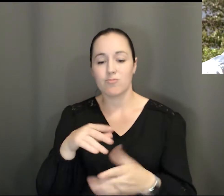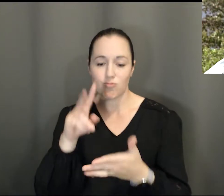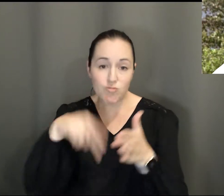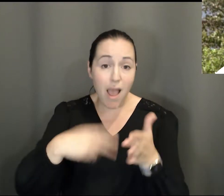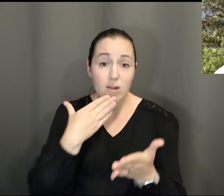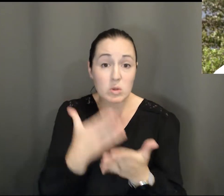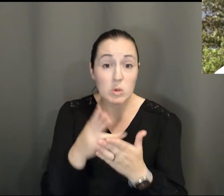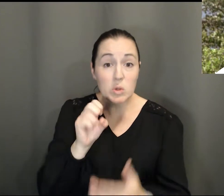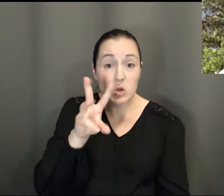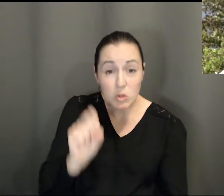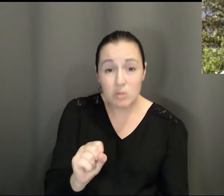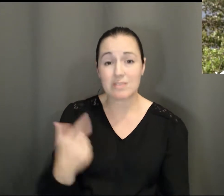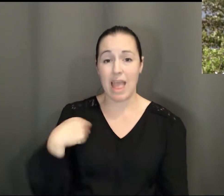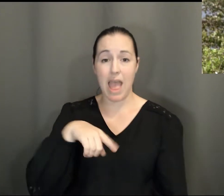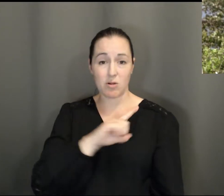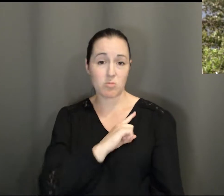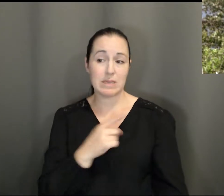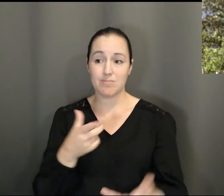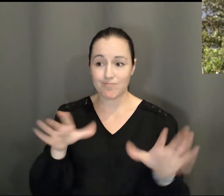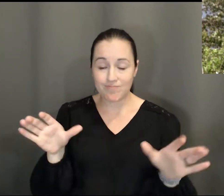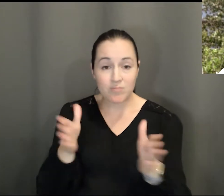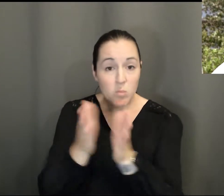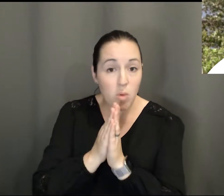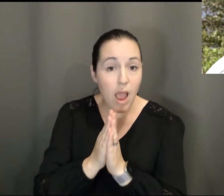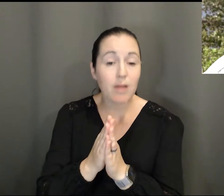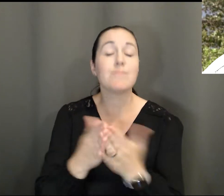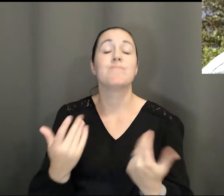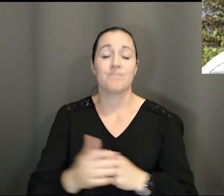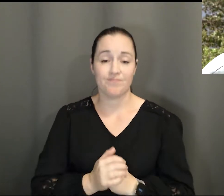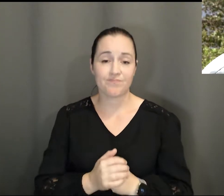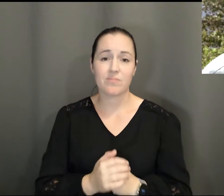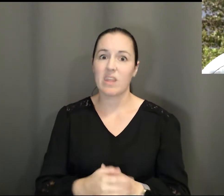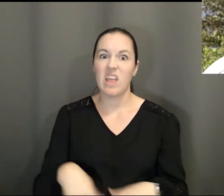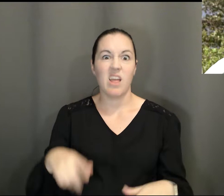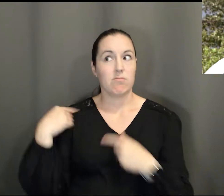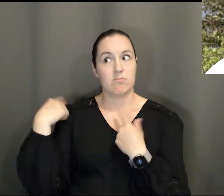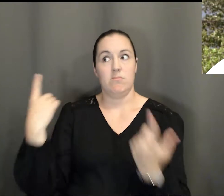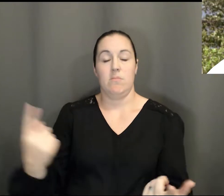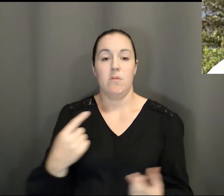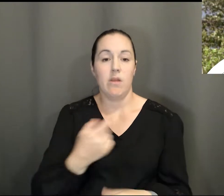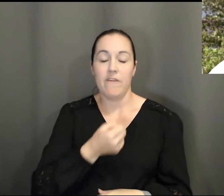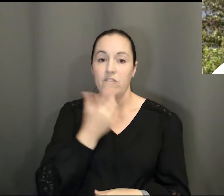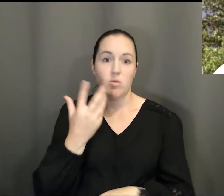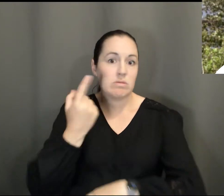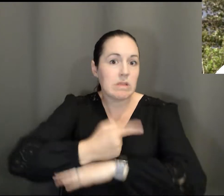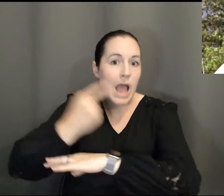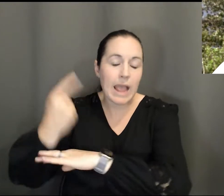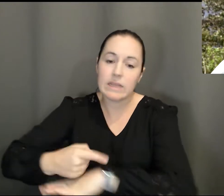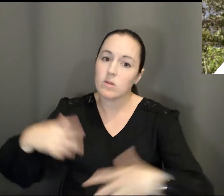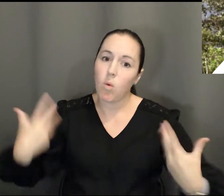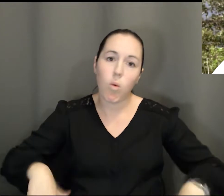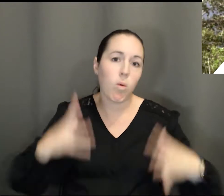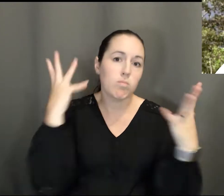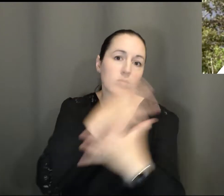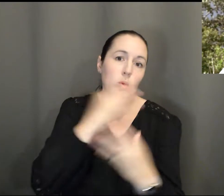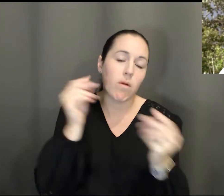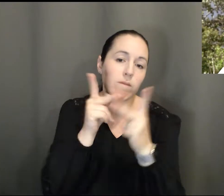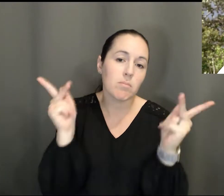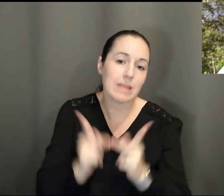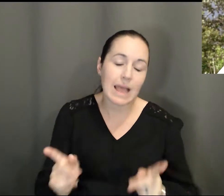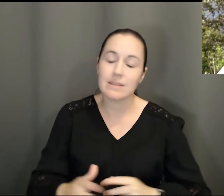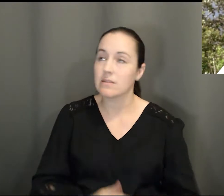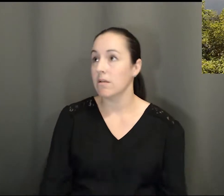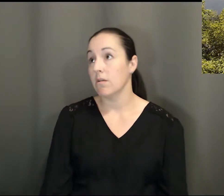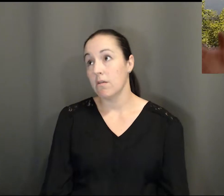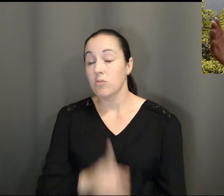immersed in this extraordinary environment, I just can't help but think about how amazing and how big